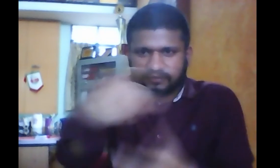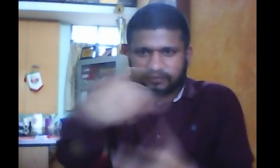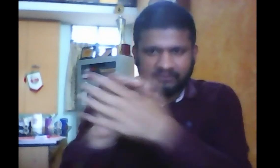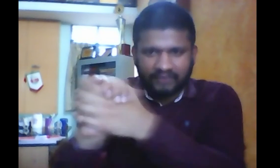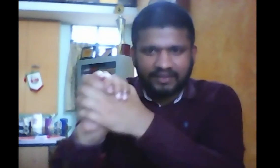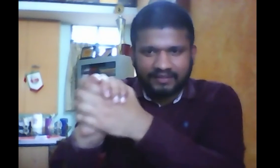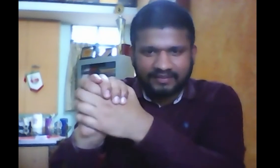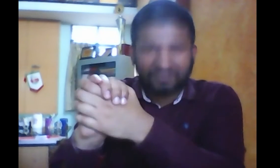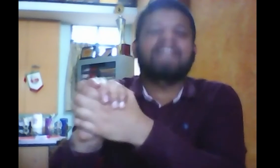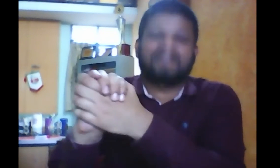So you all are friends?